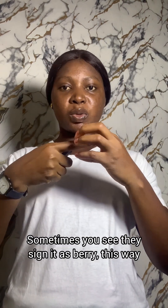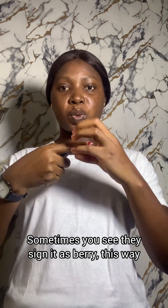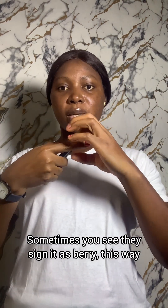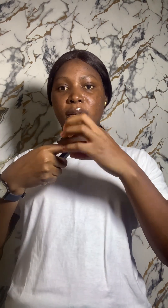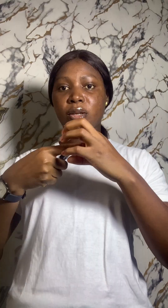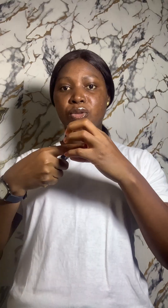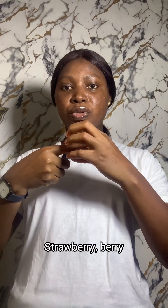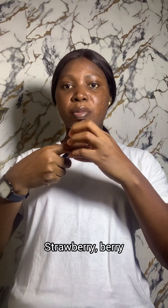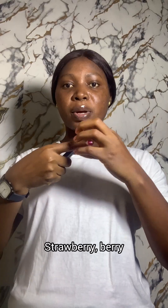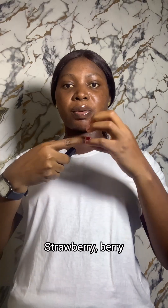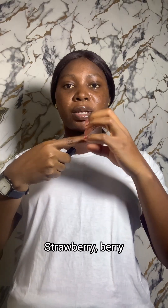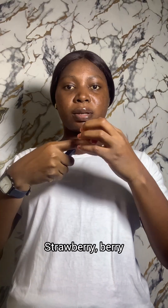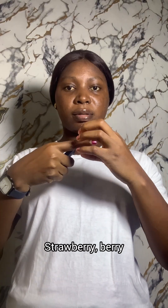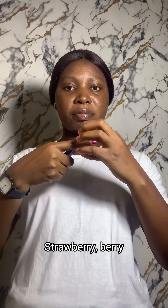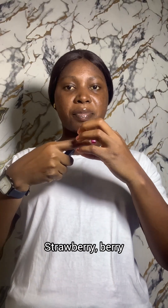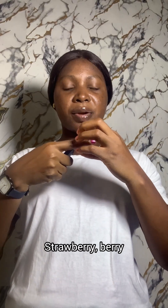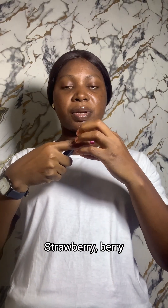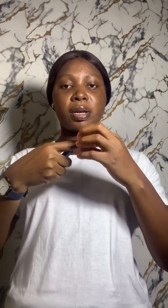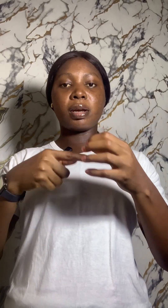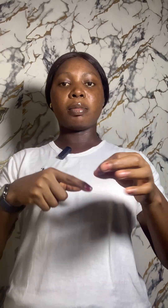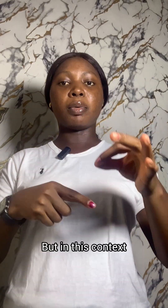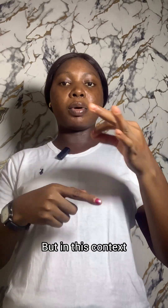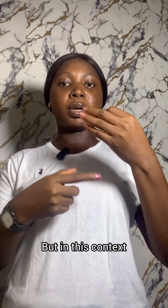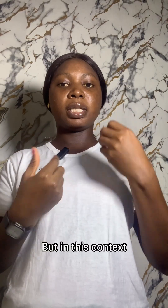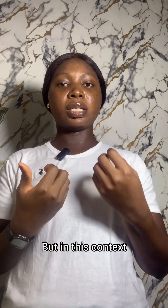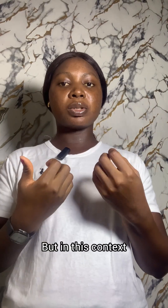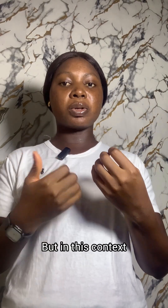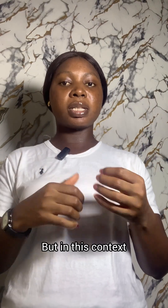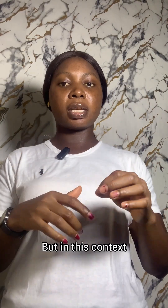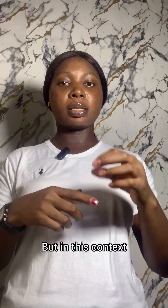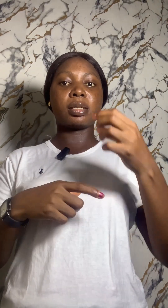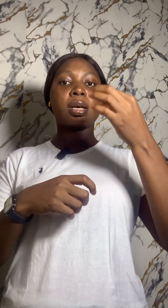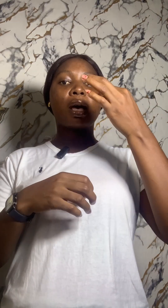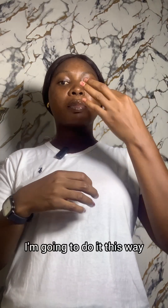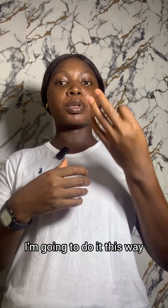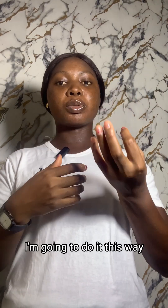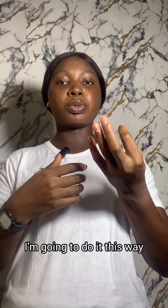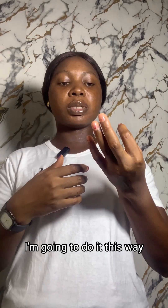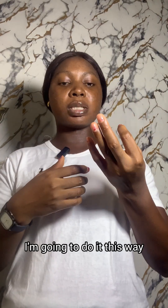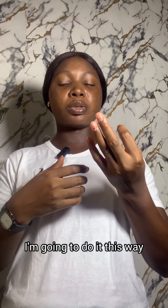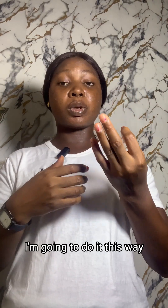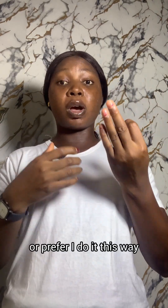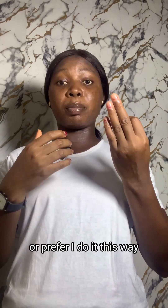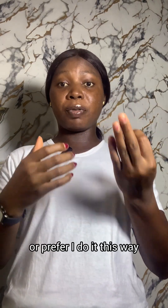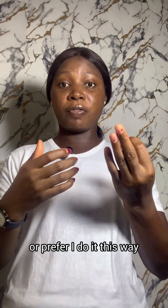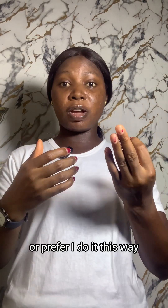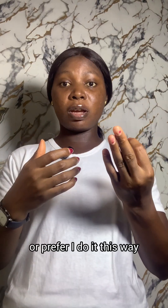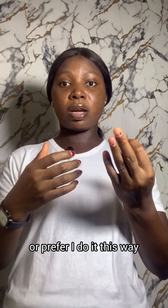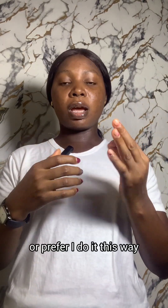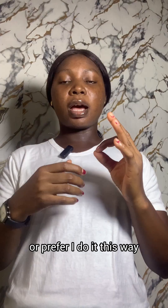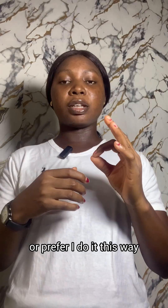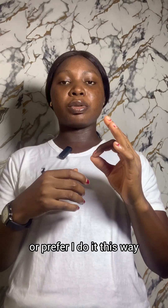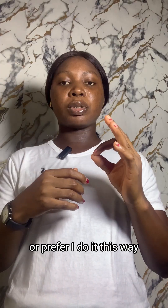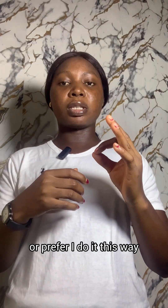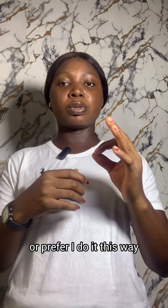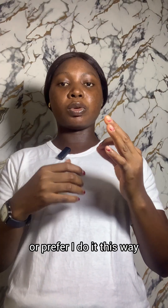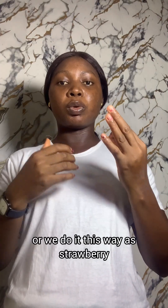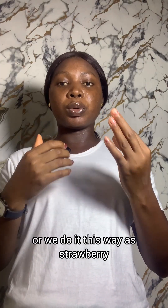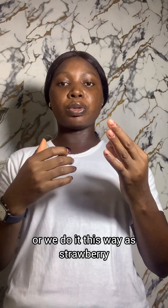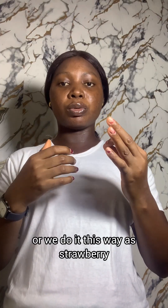way, strawberry, berry. But in this context, I'm going to do it this way, or I prefer I do it this way, or we do it